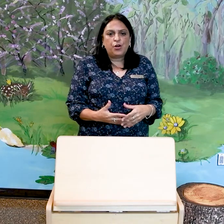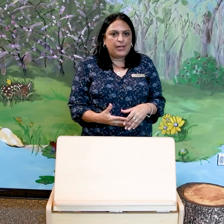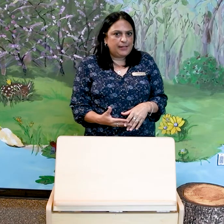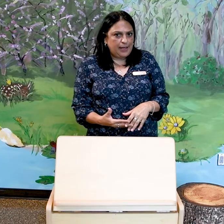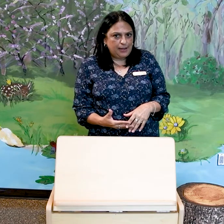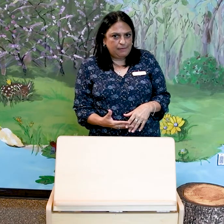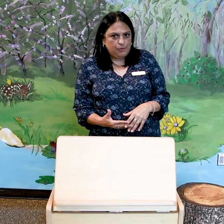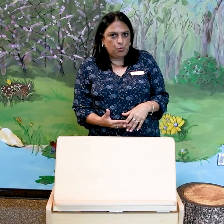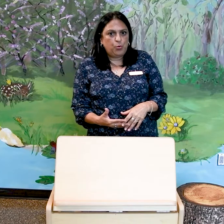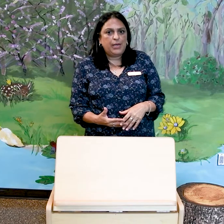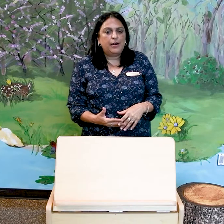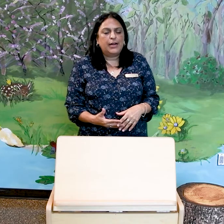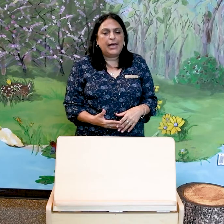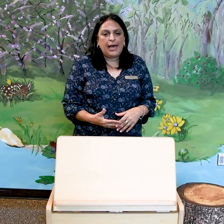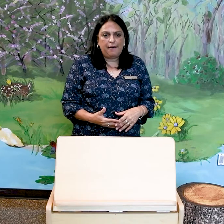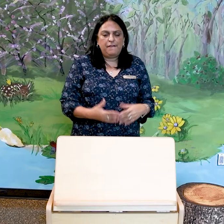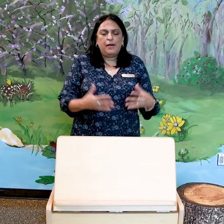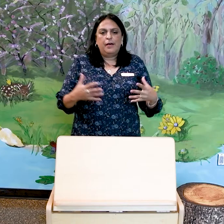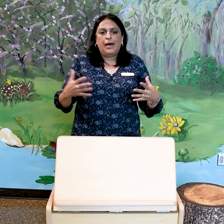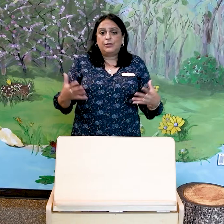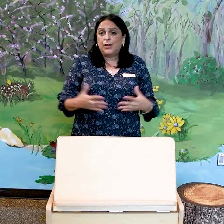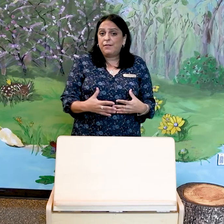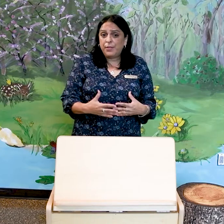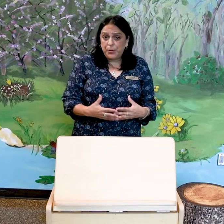that day. We are gonna have a drive-through